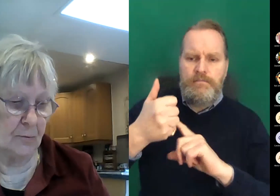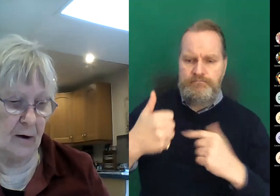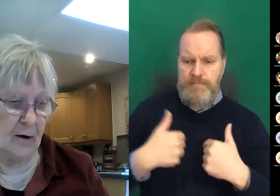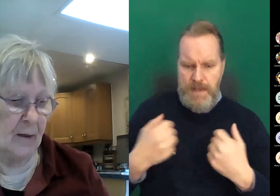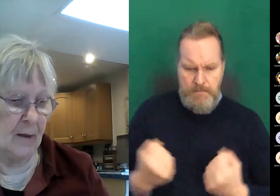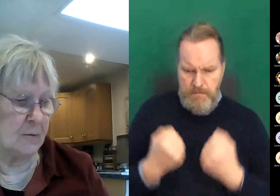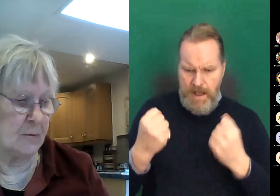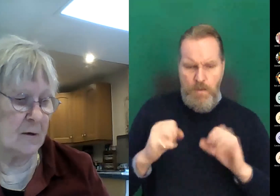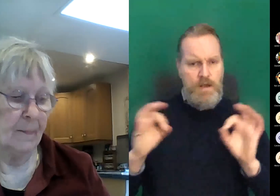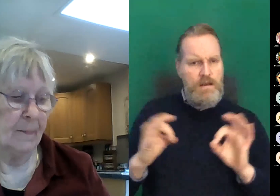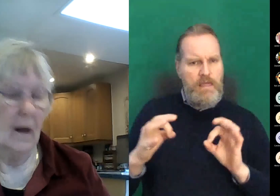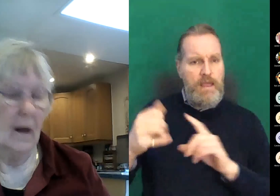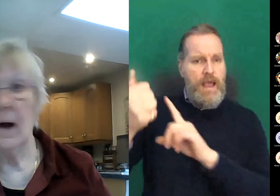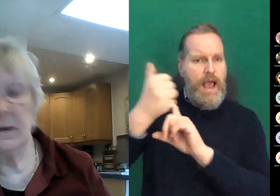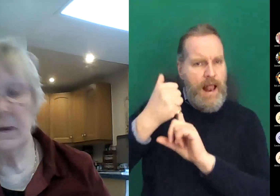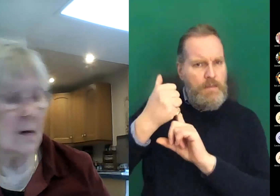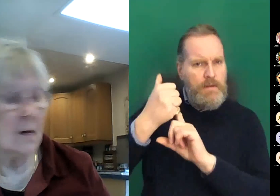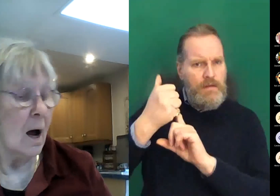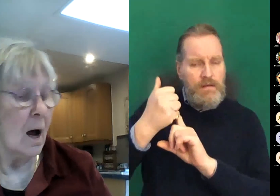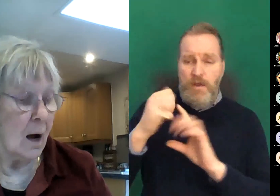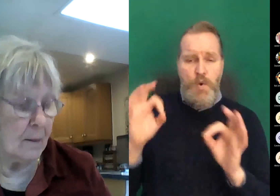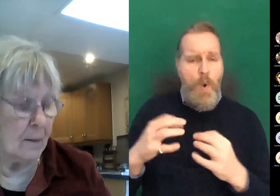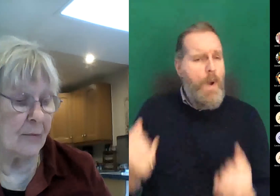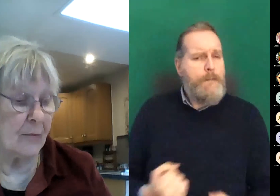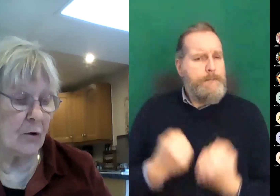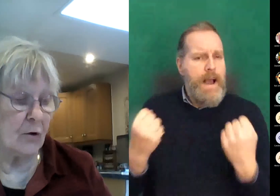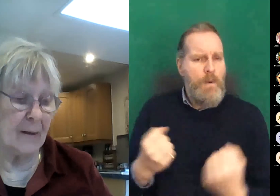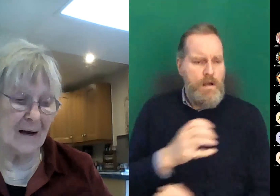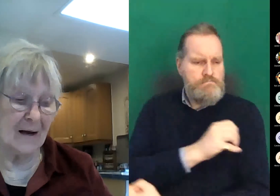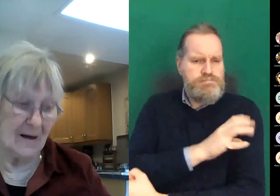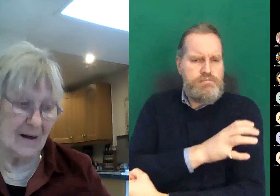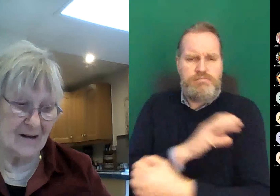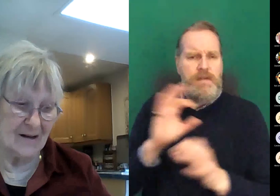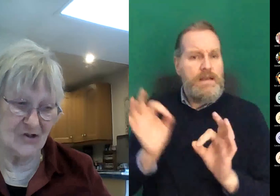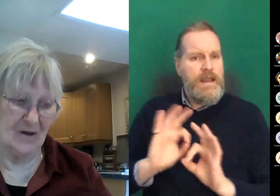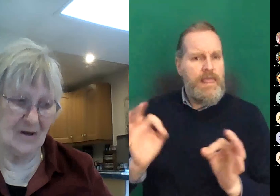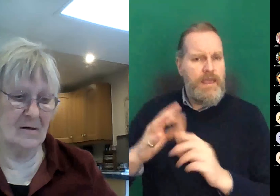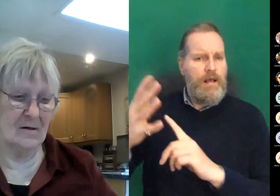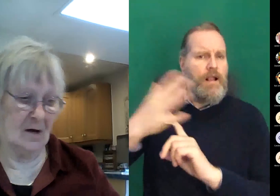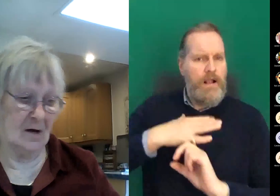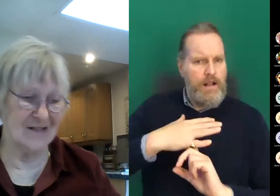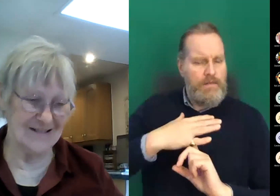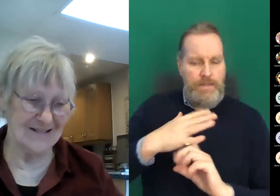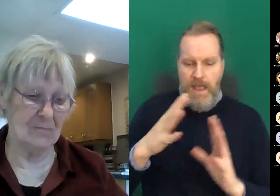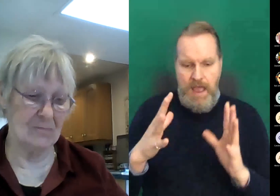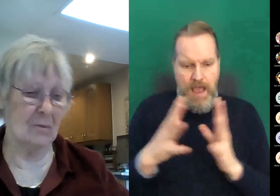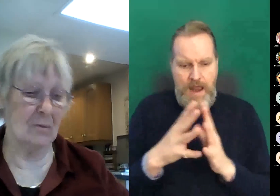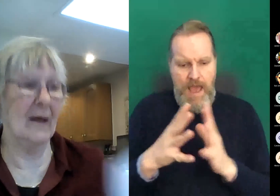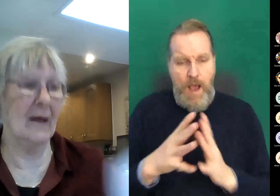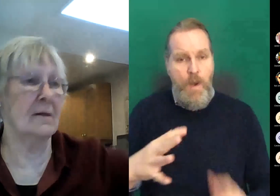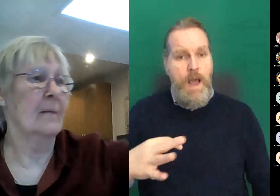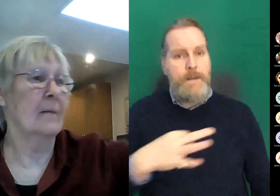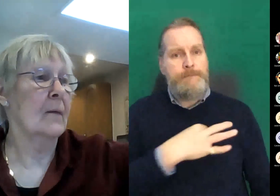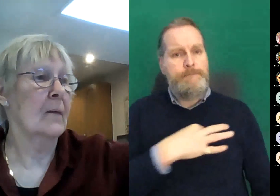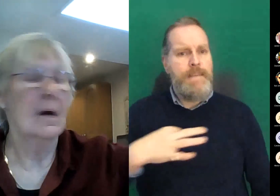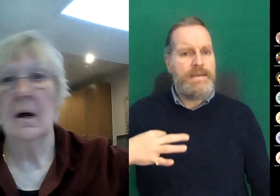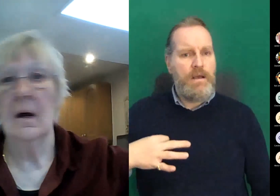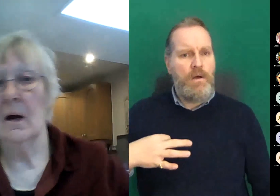imposed on top of their impairments, and about the role medicalisation as a sickness model